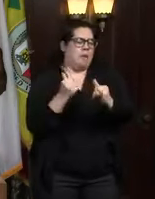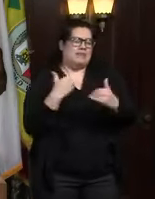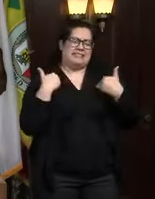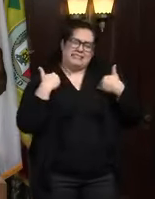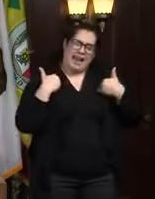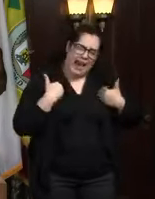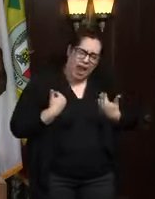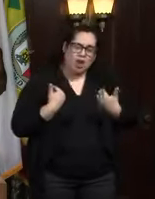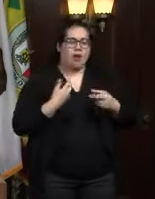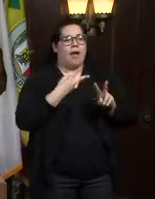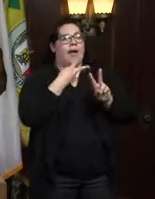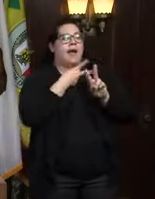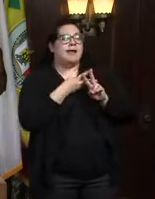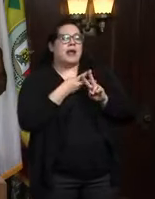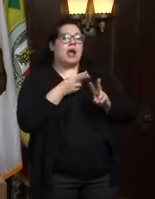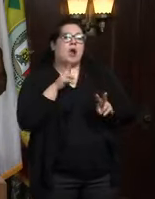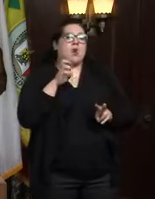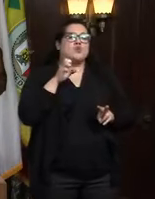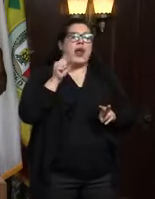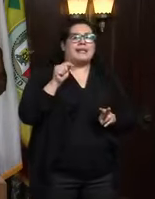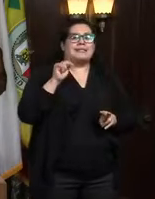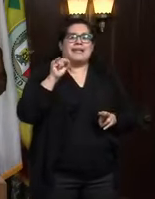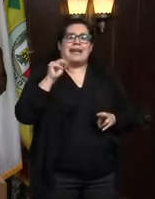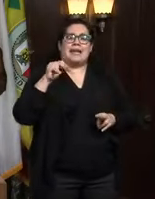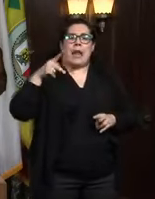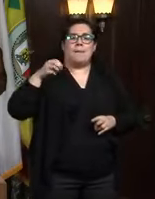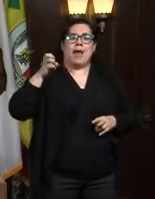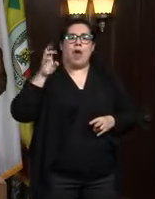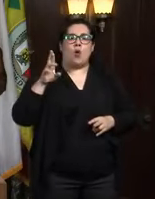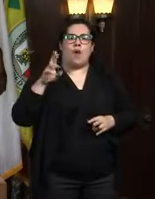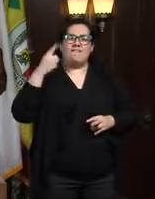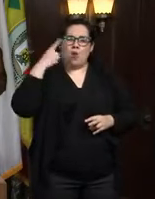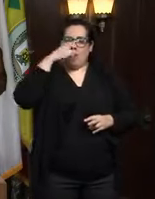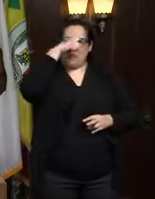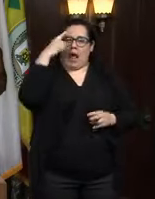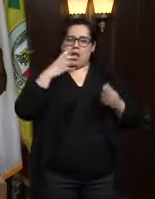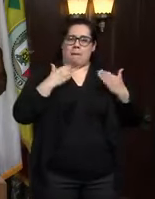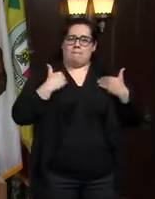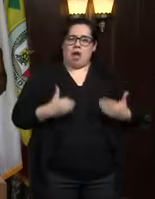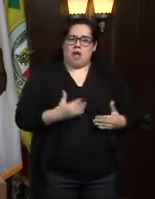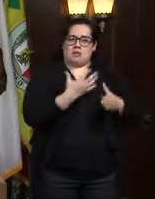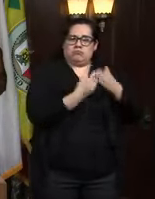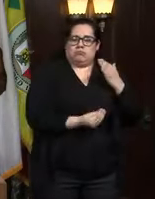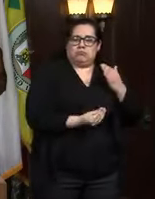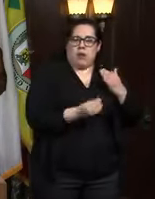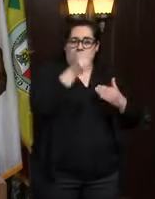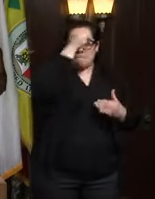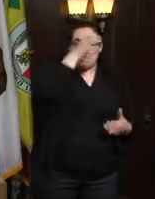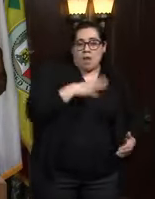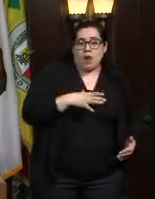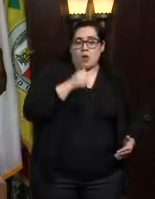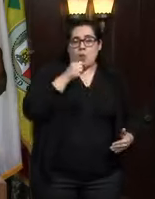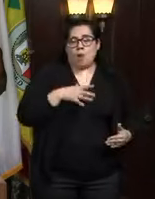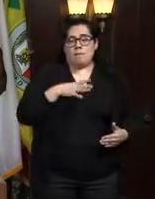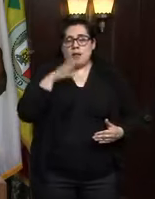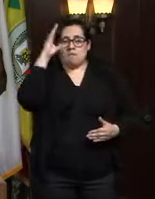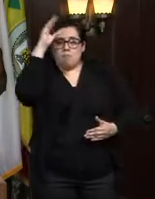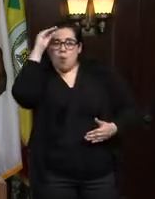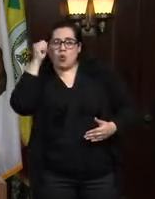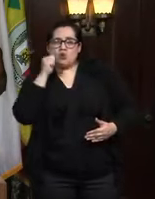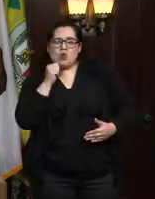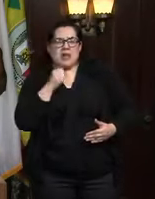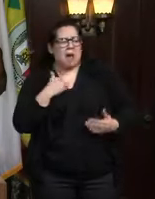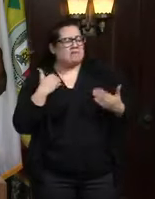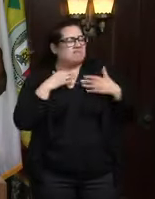of hashtagging rest in power to black bodies, men, women, boys, girls.